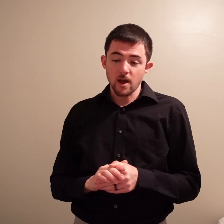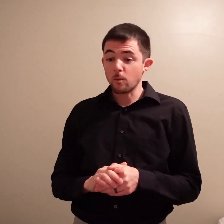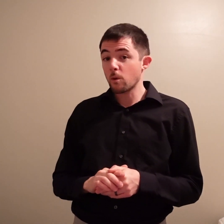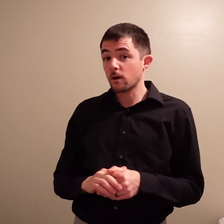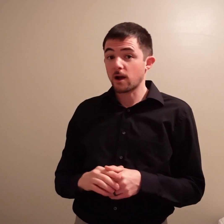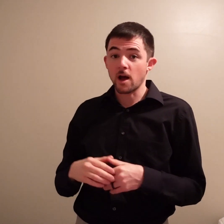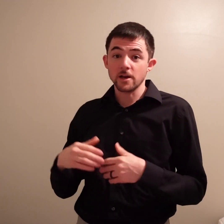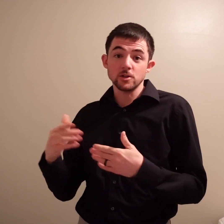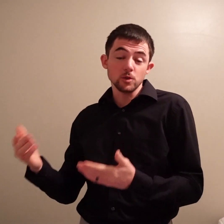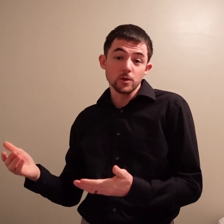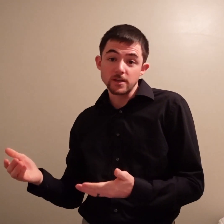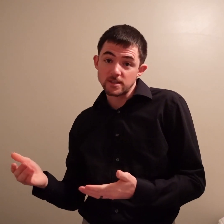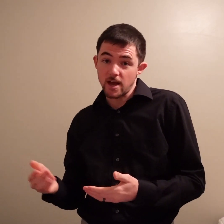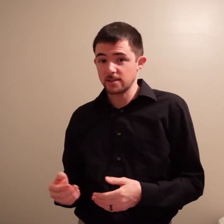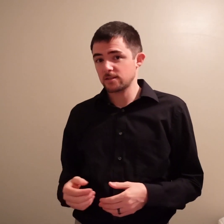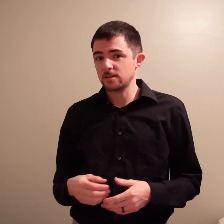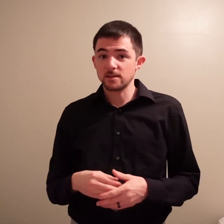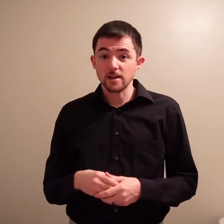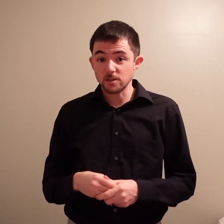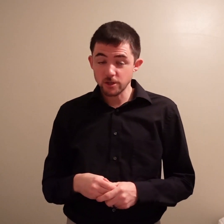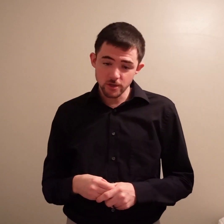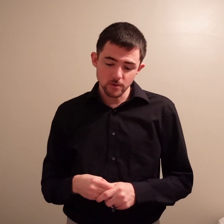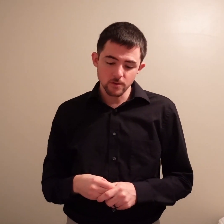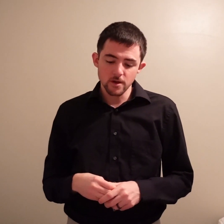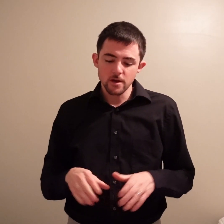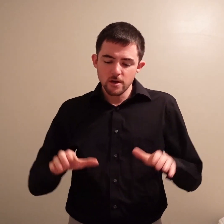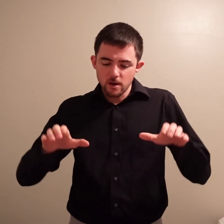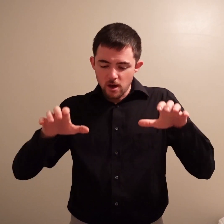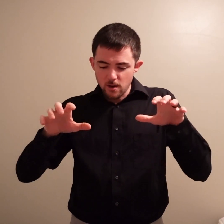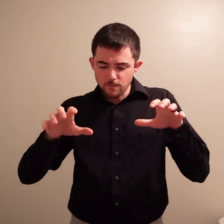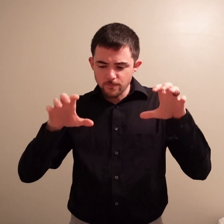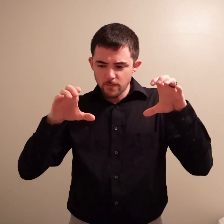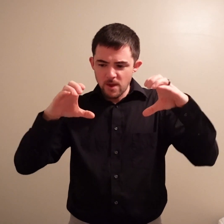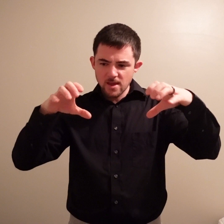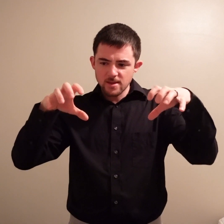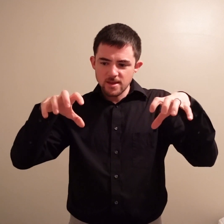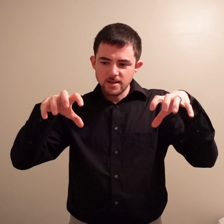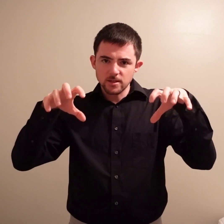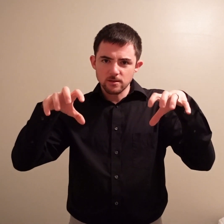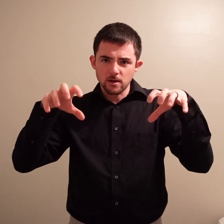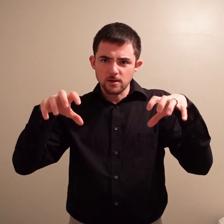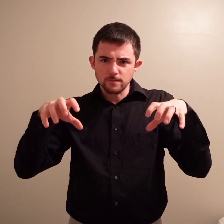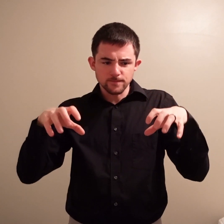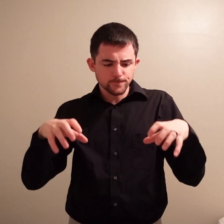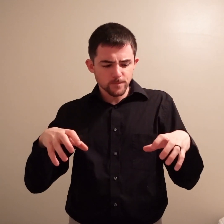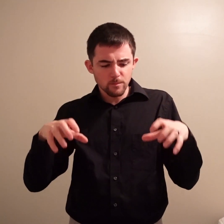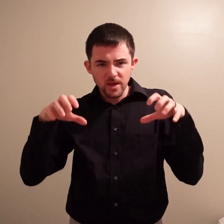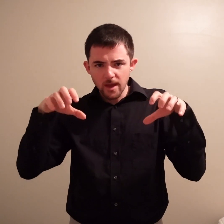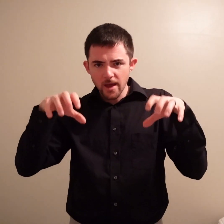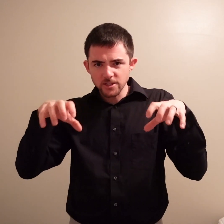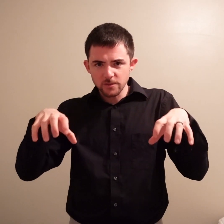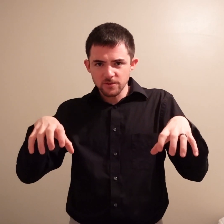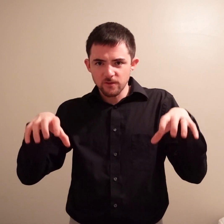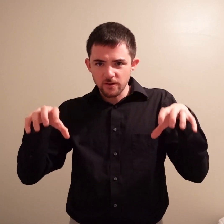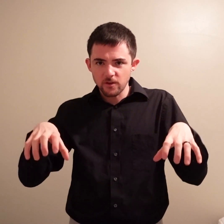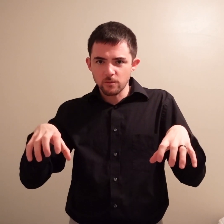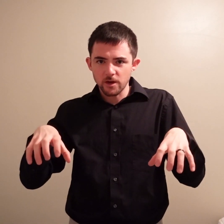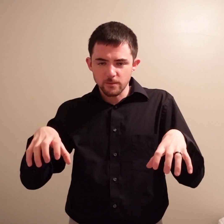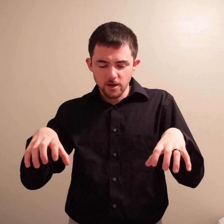at work, I do this task. To sign do, make these big hand shapes in front of you, bring them down in front